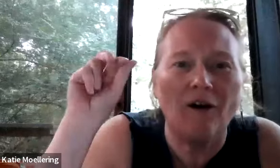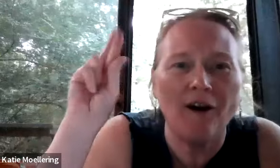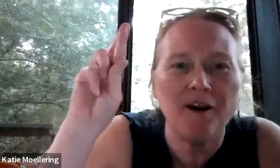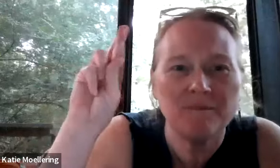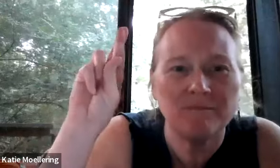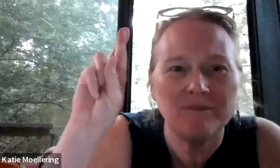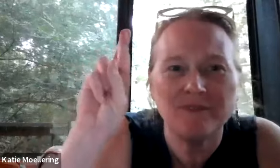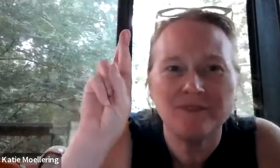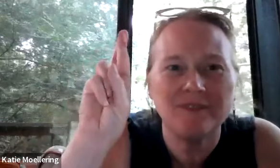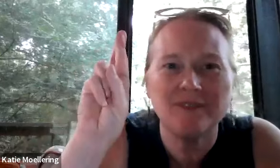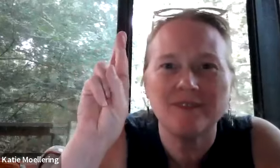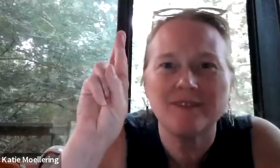R.